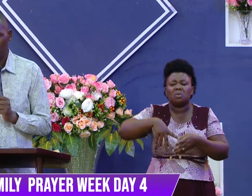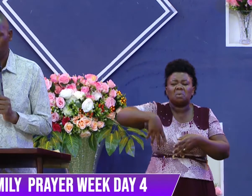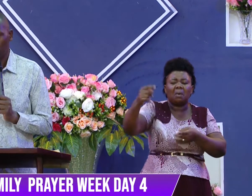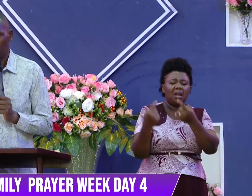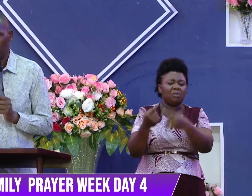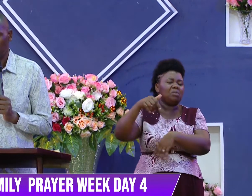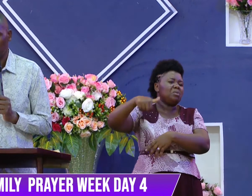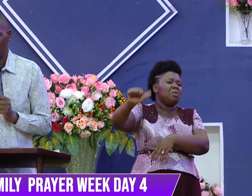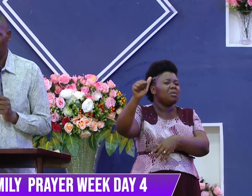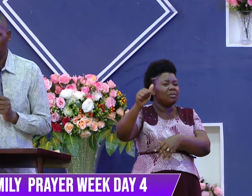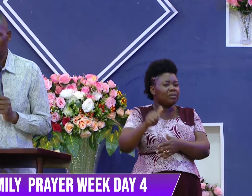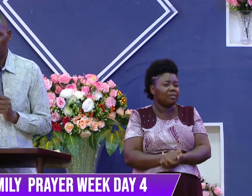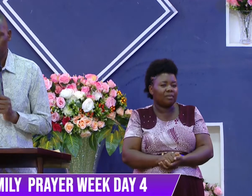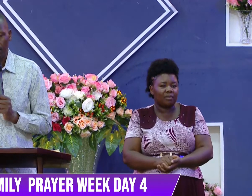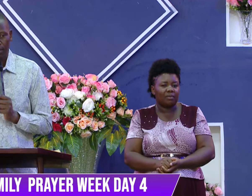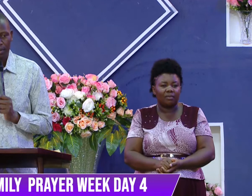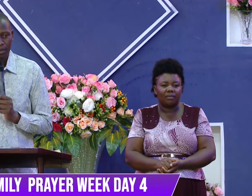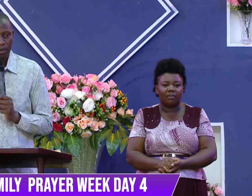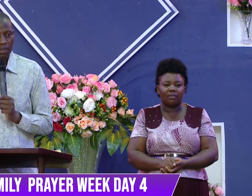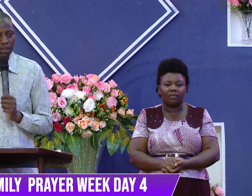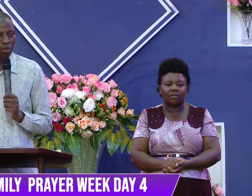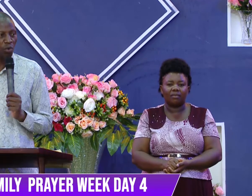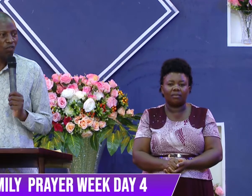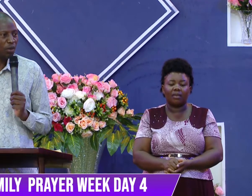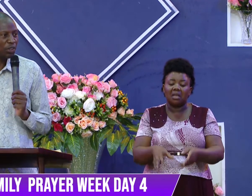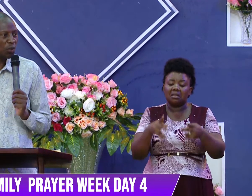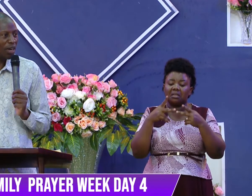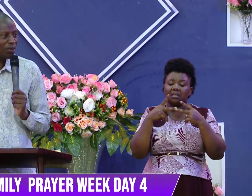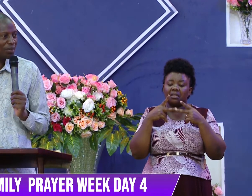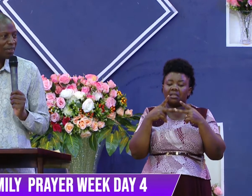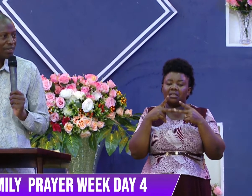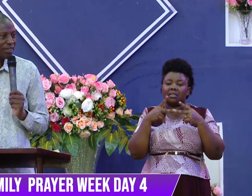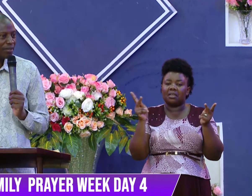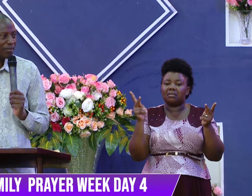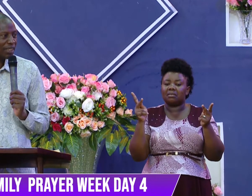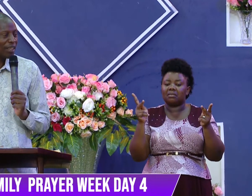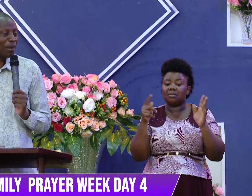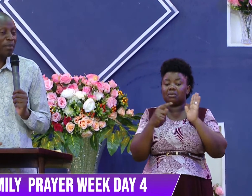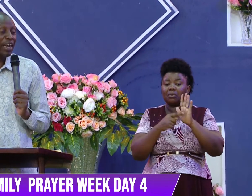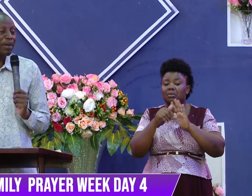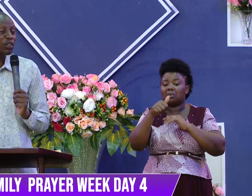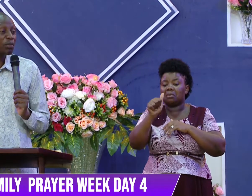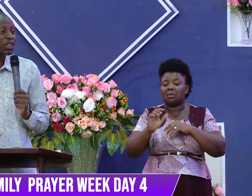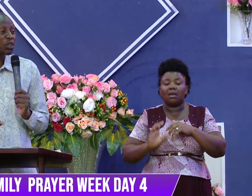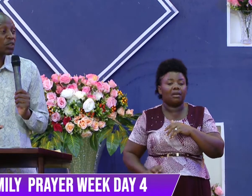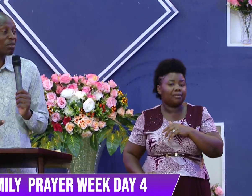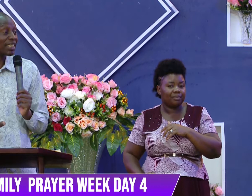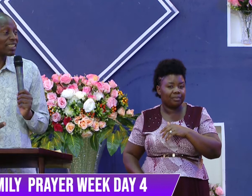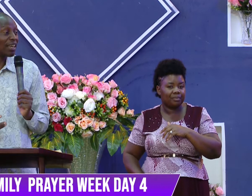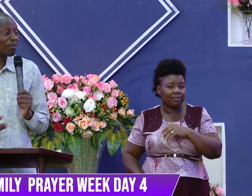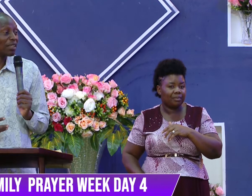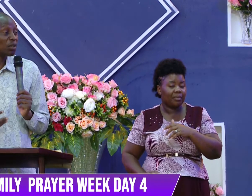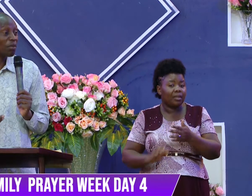If it's not eatable, you go and cook it. Then you've started coming out of